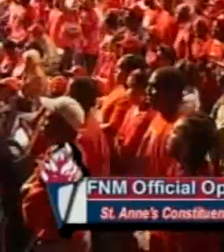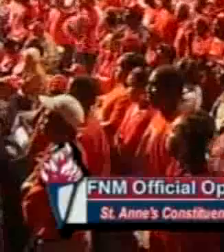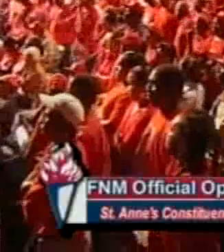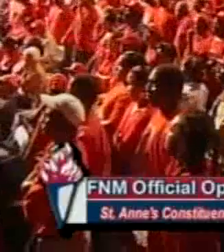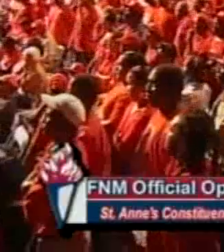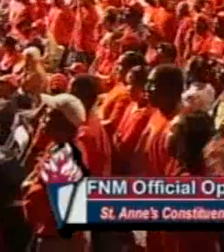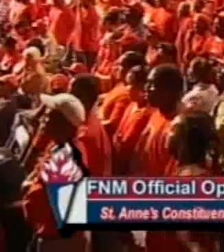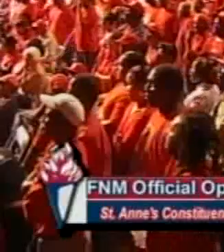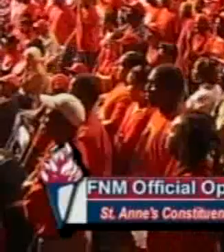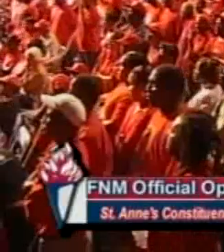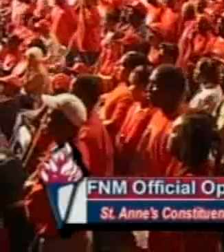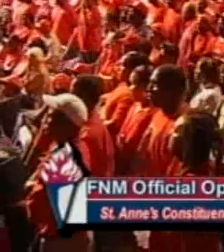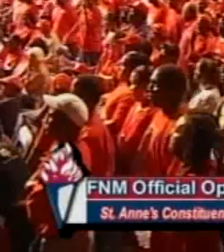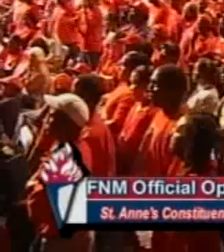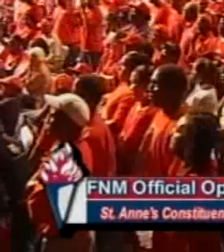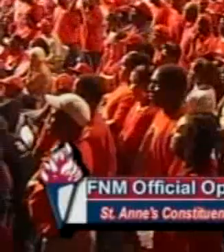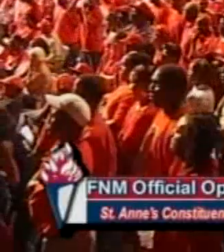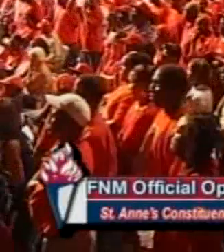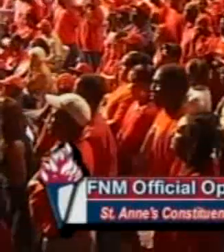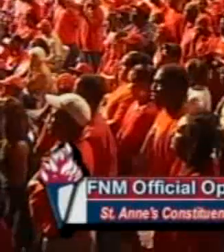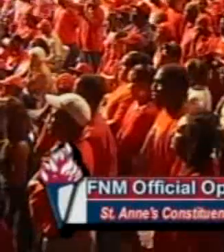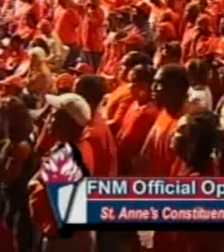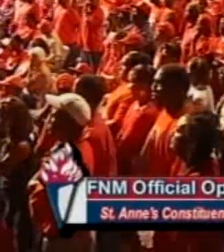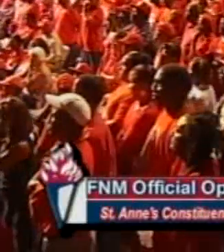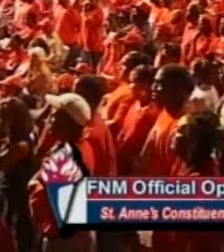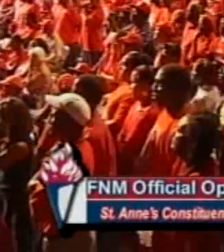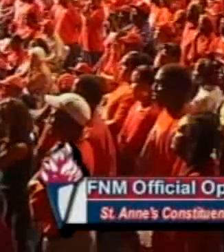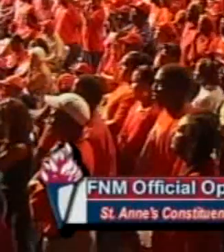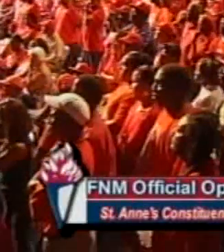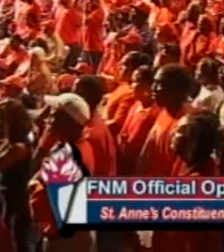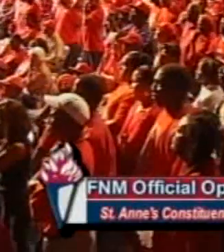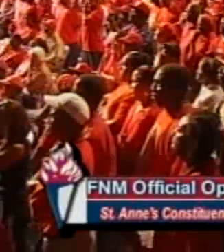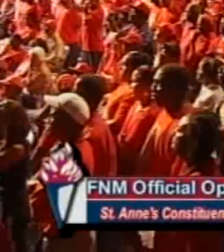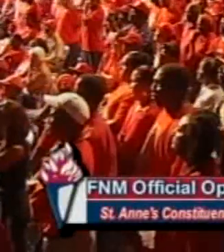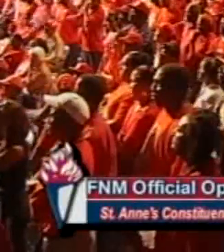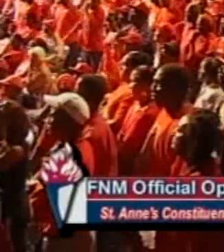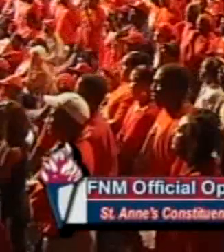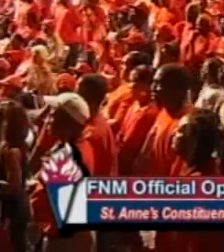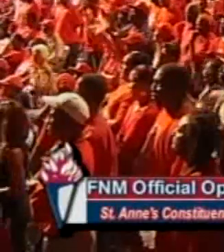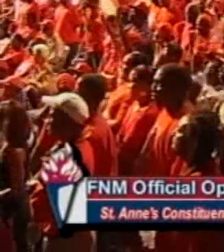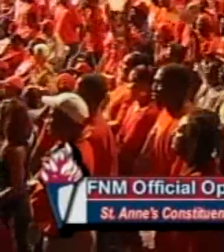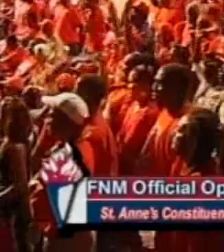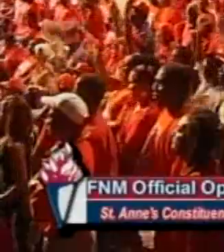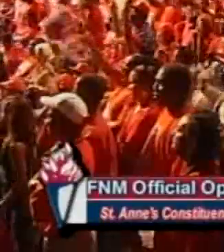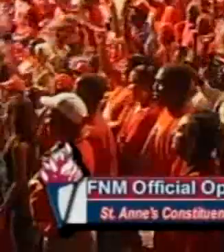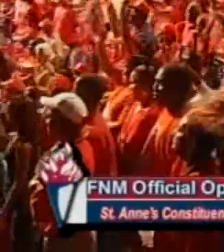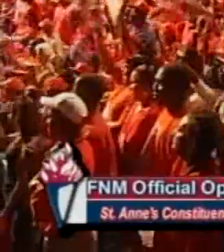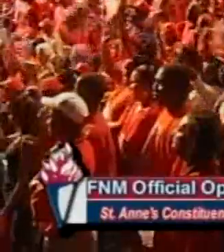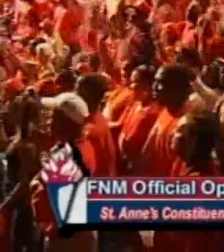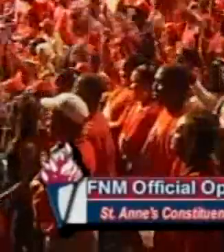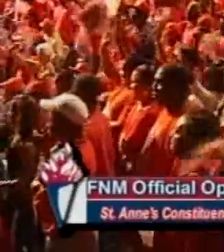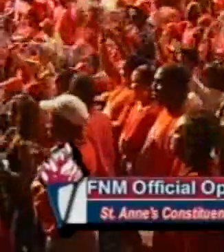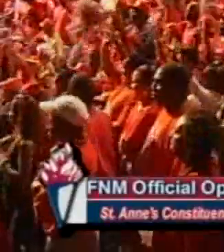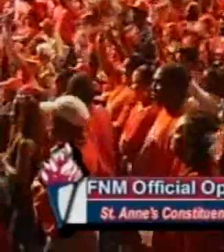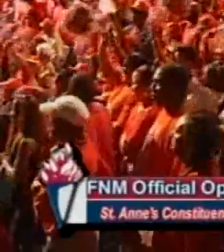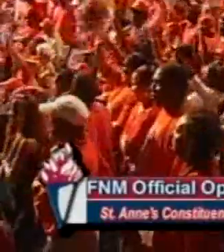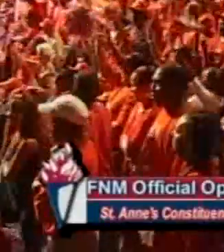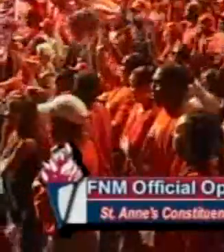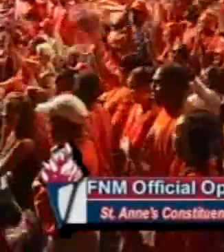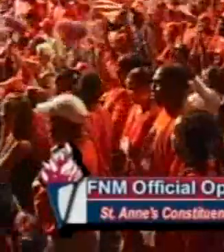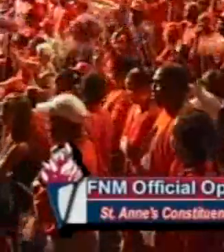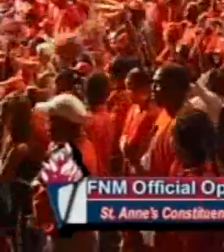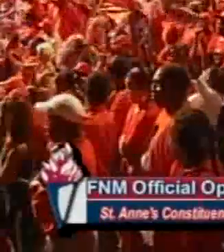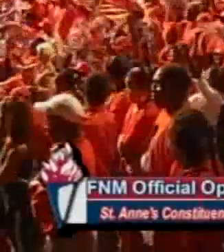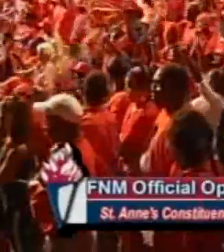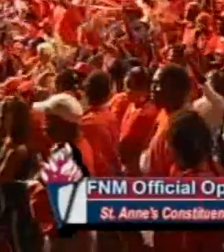On all these good roads, they have a family fun day that we are calling Red Splash. Color red, color red, color red, color